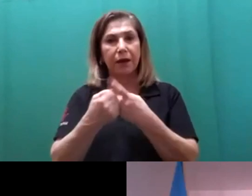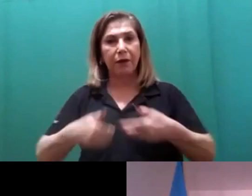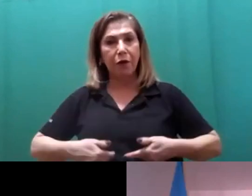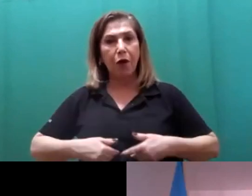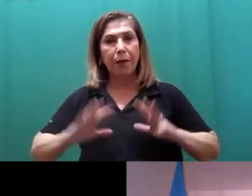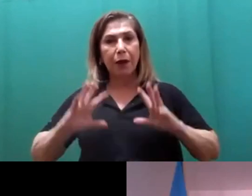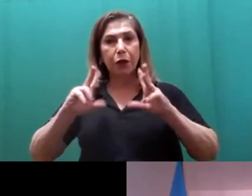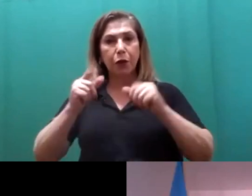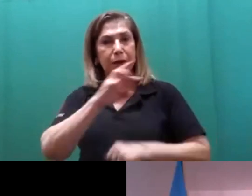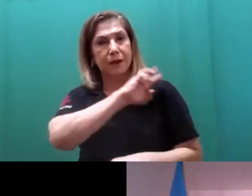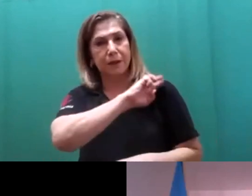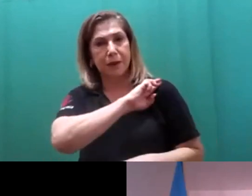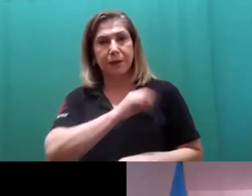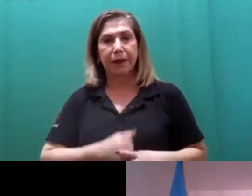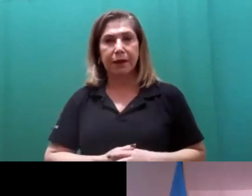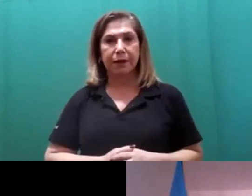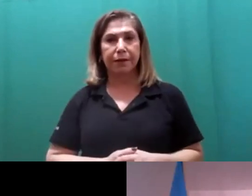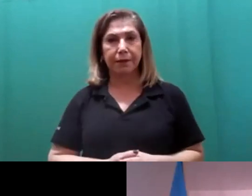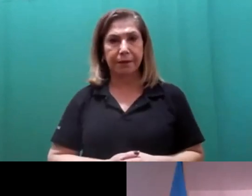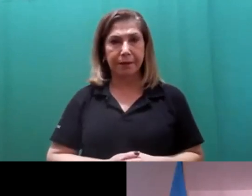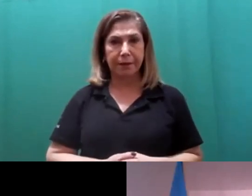todos. Cambio.